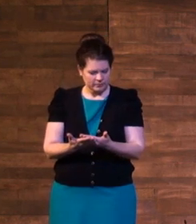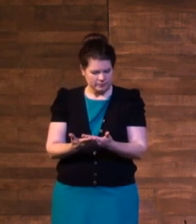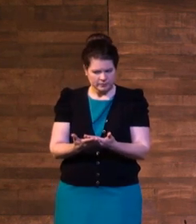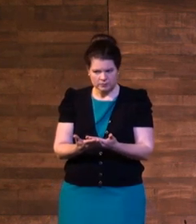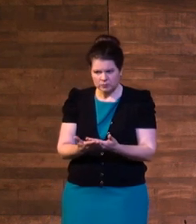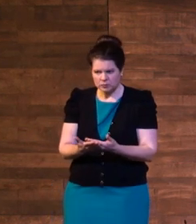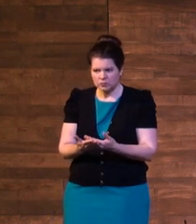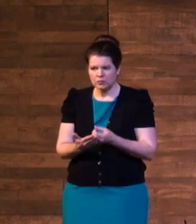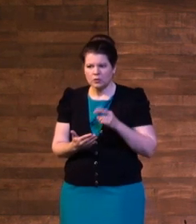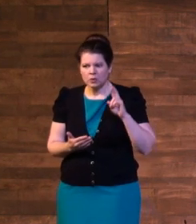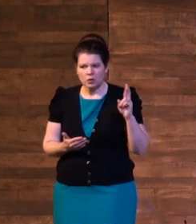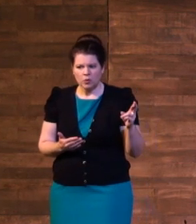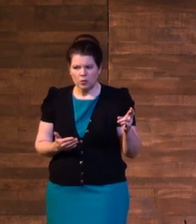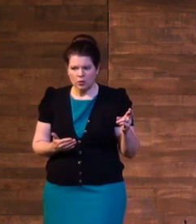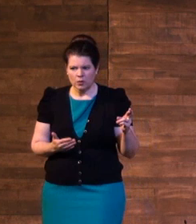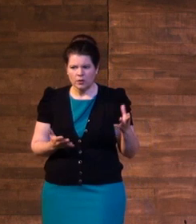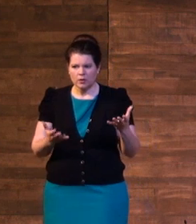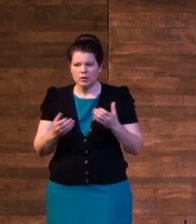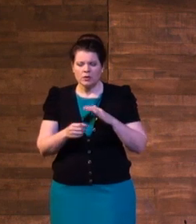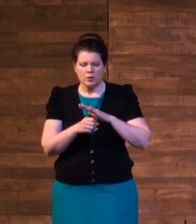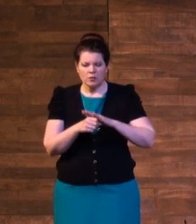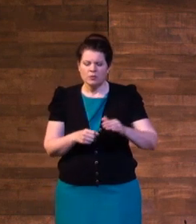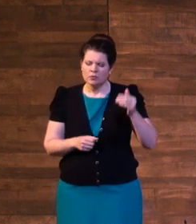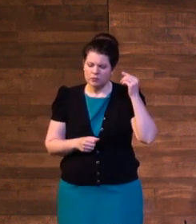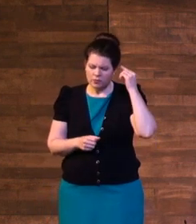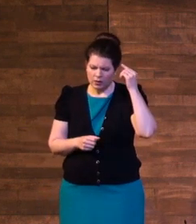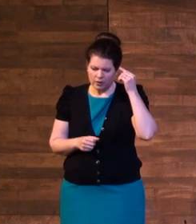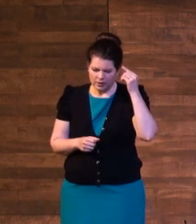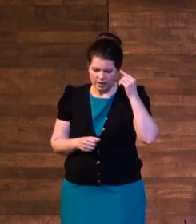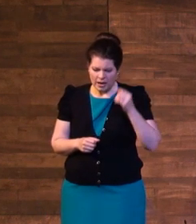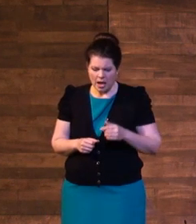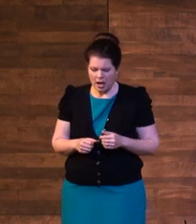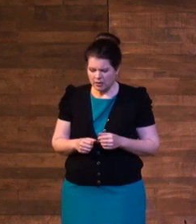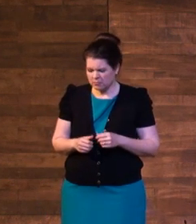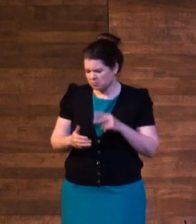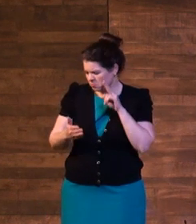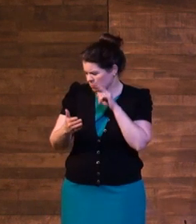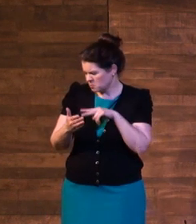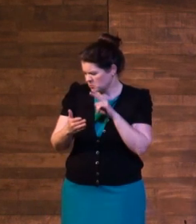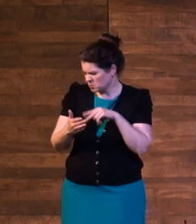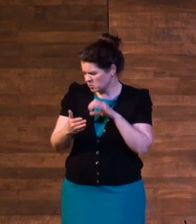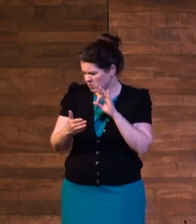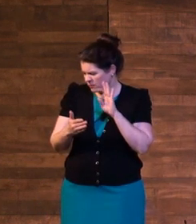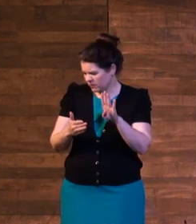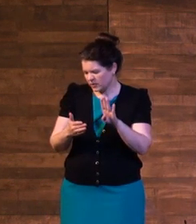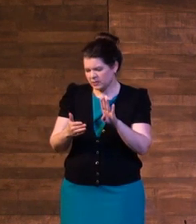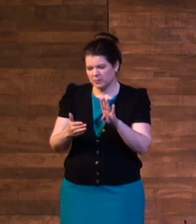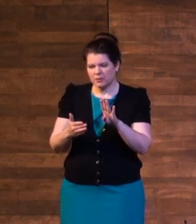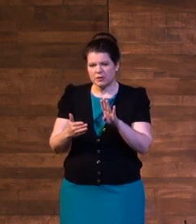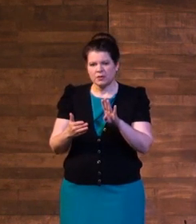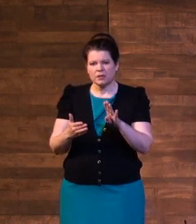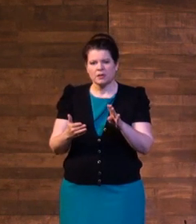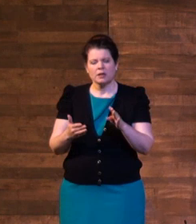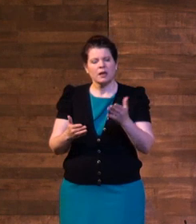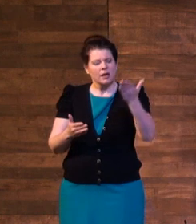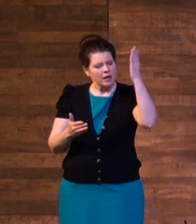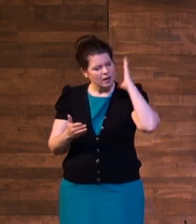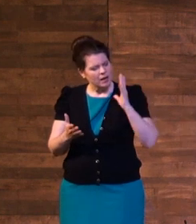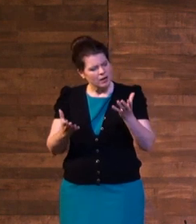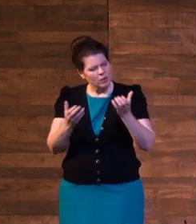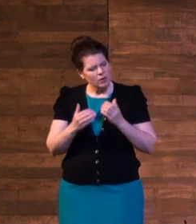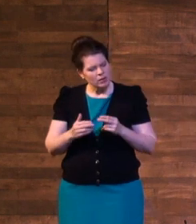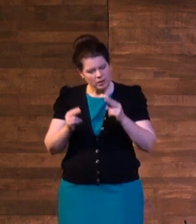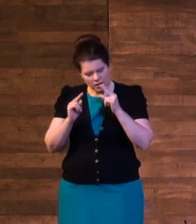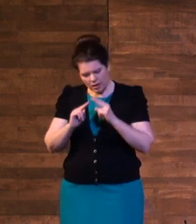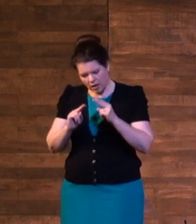want to fill your head and kill some time and you go on your social media or something, God, I want you to honor, I want